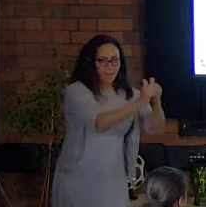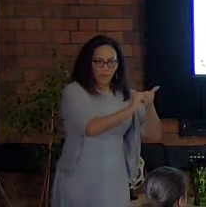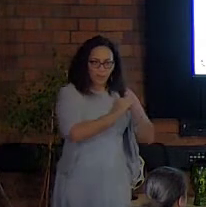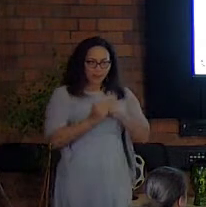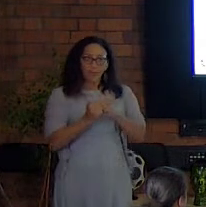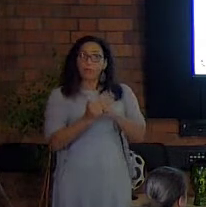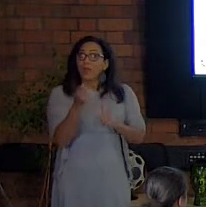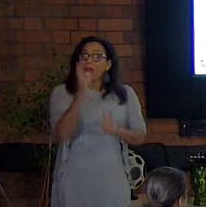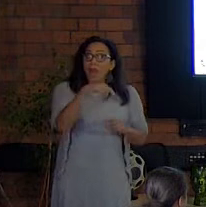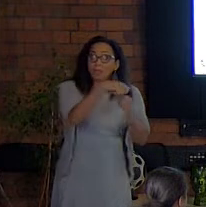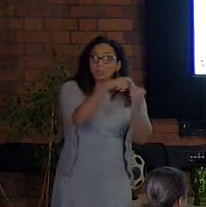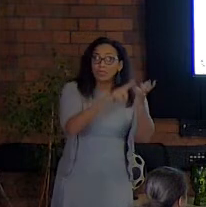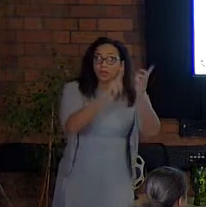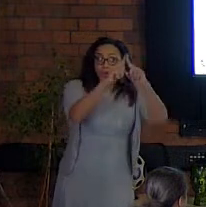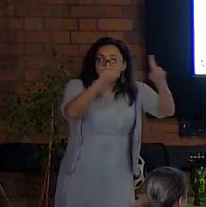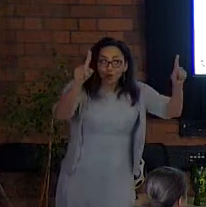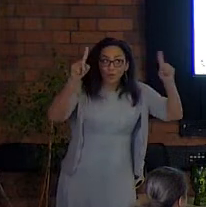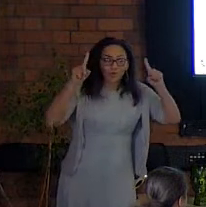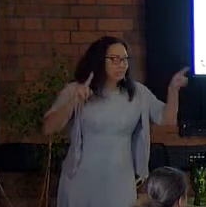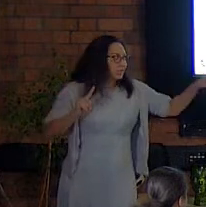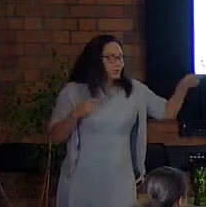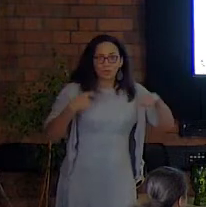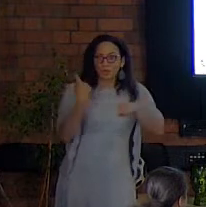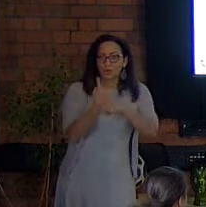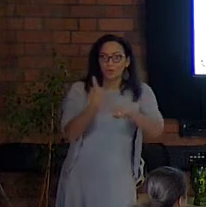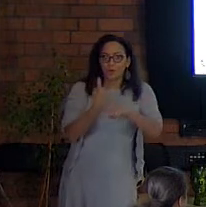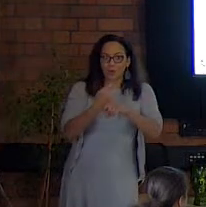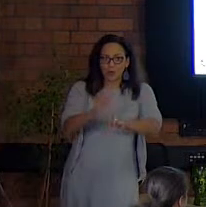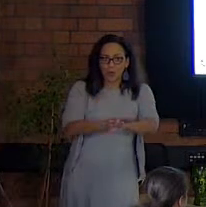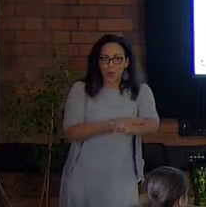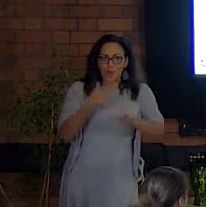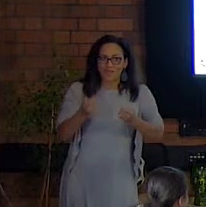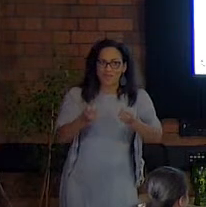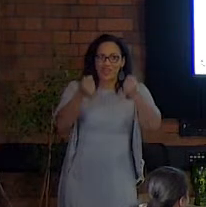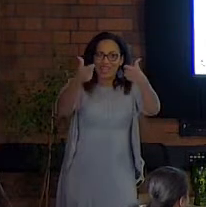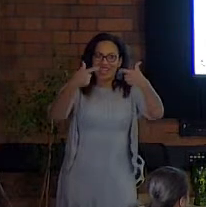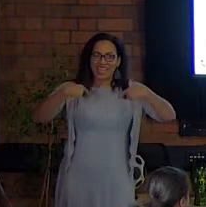University of Bristol. I'm trying to talk very slowly for Nikki's benefit.